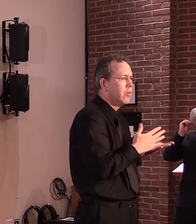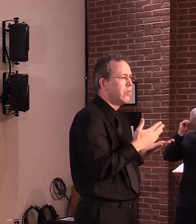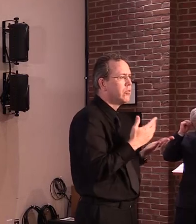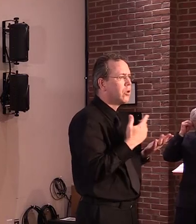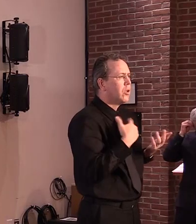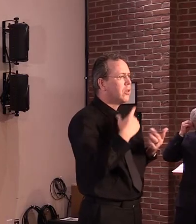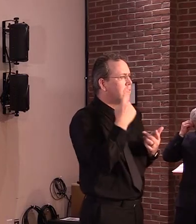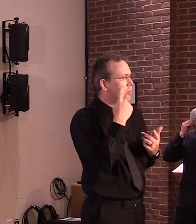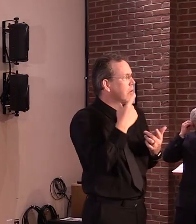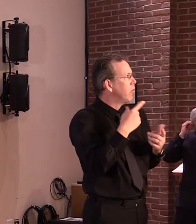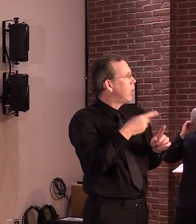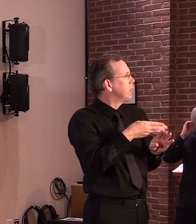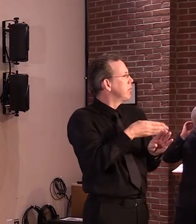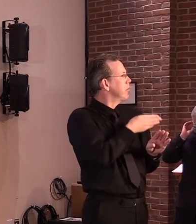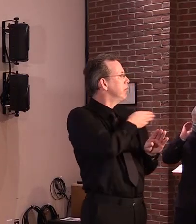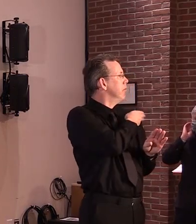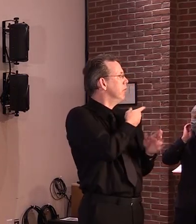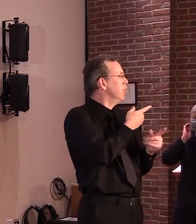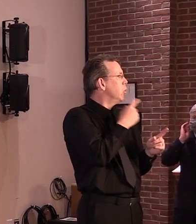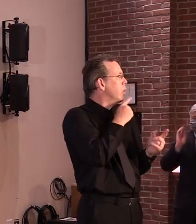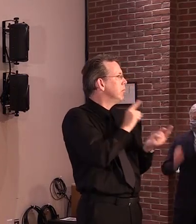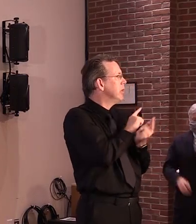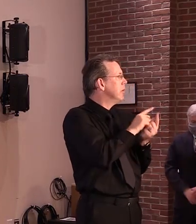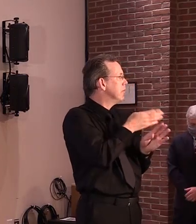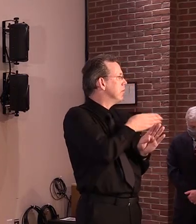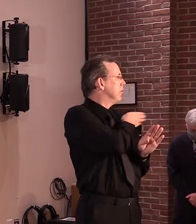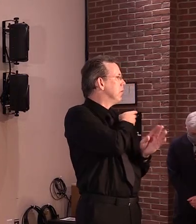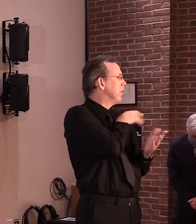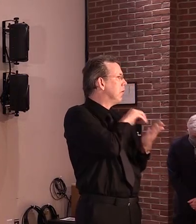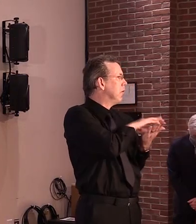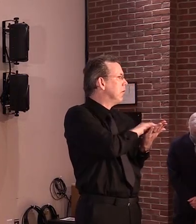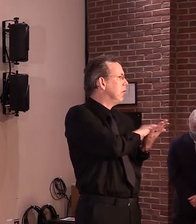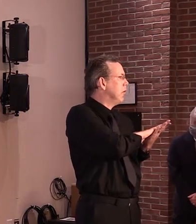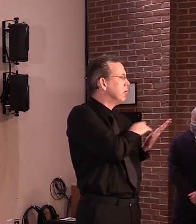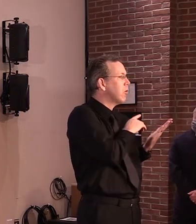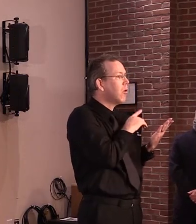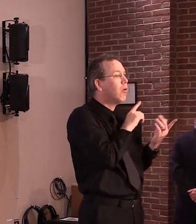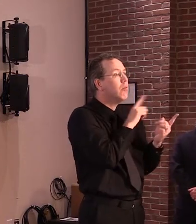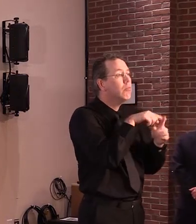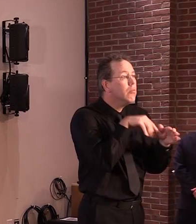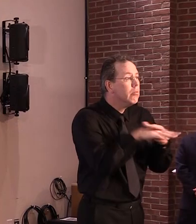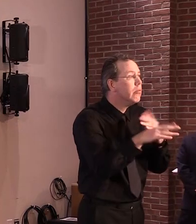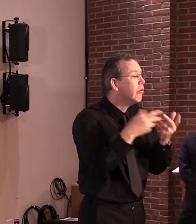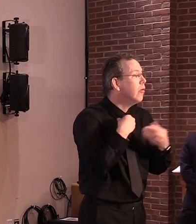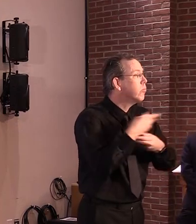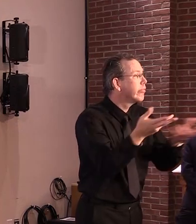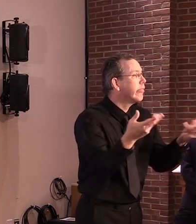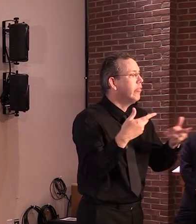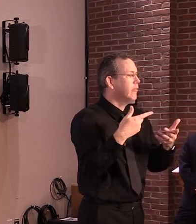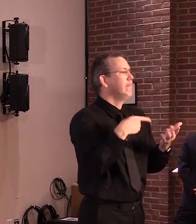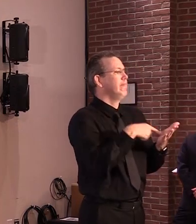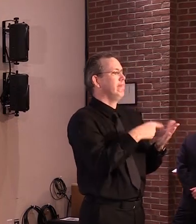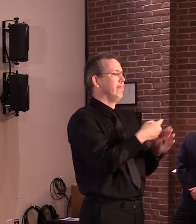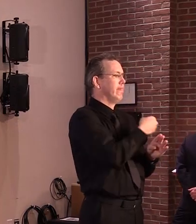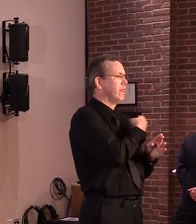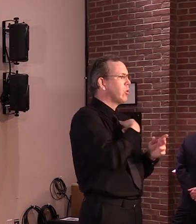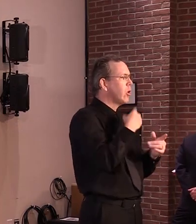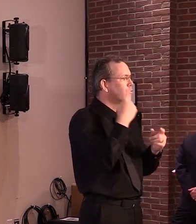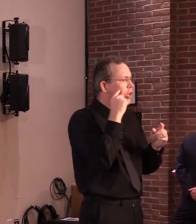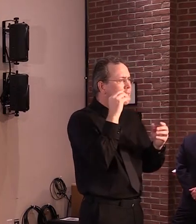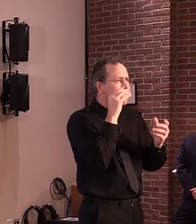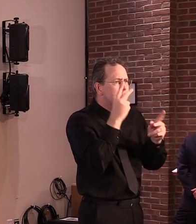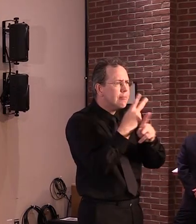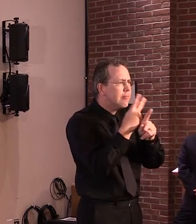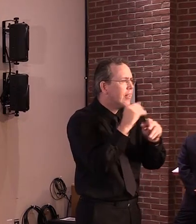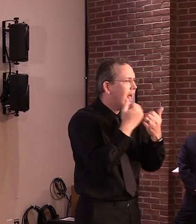logs that people would keep on their own, knowing that someday they might be actually helping others by having maintained that data.